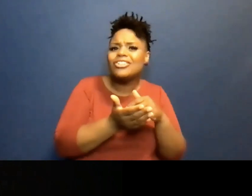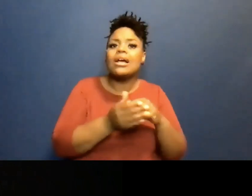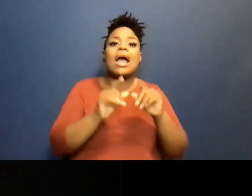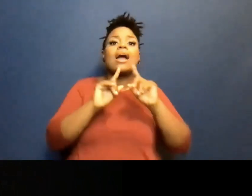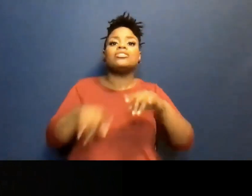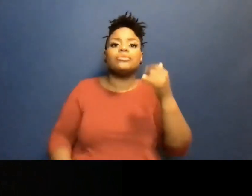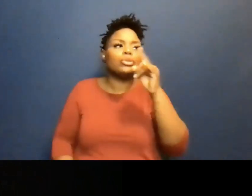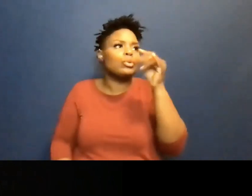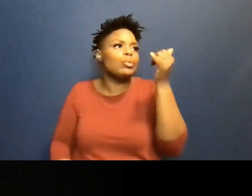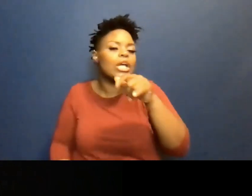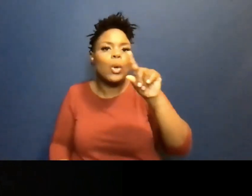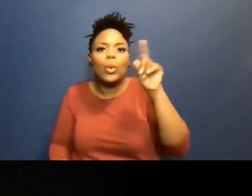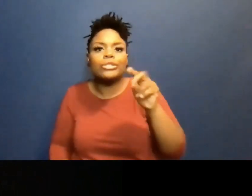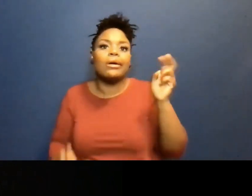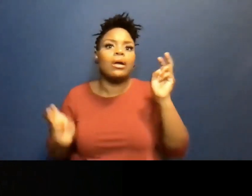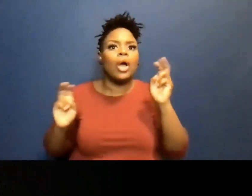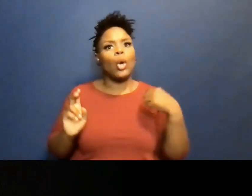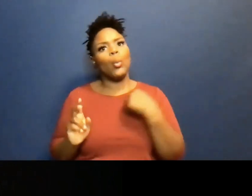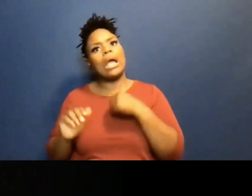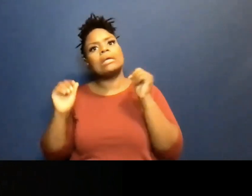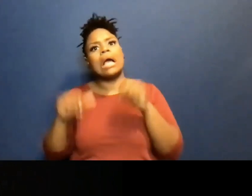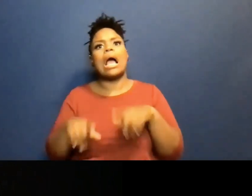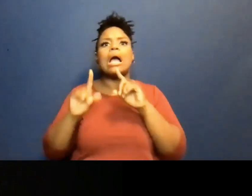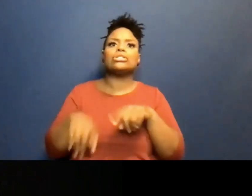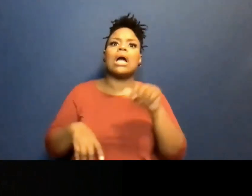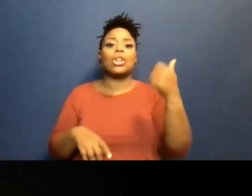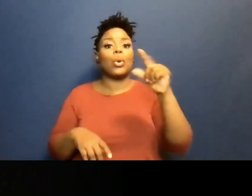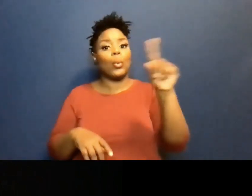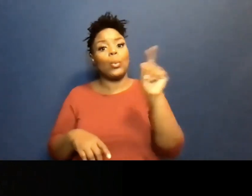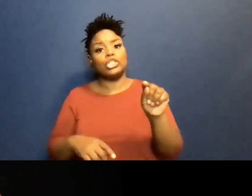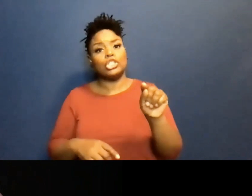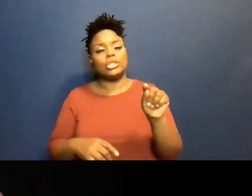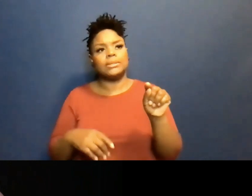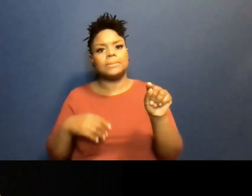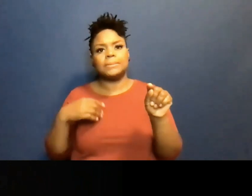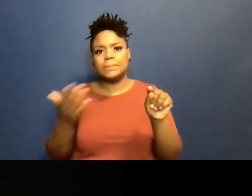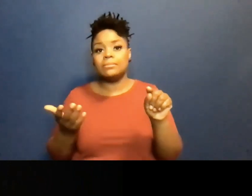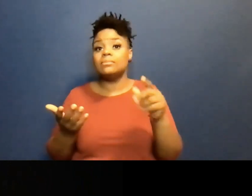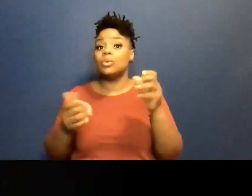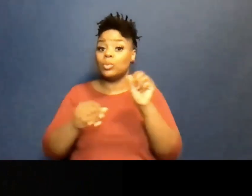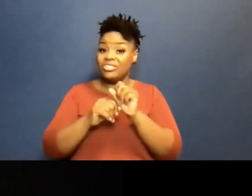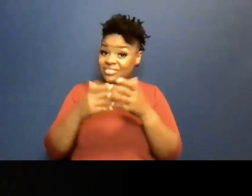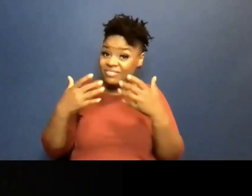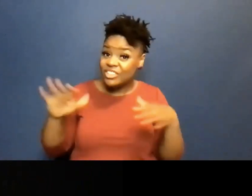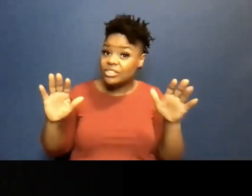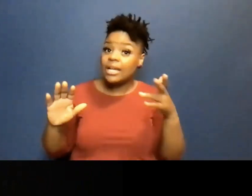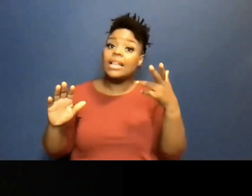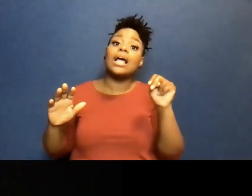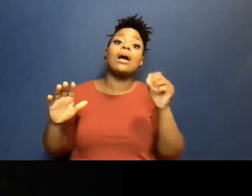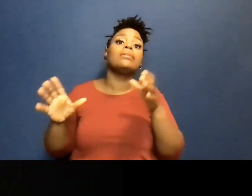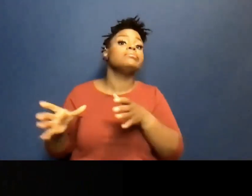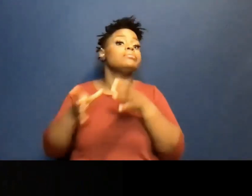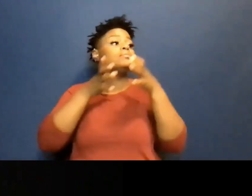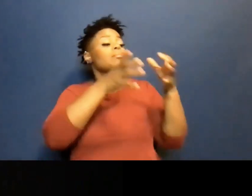people go to the pub for a drink afterwards, and that these people like music, and that these people fall in love, and